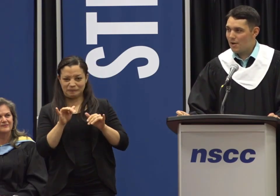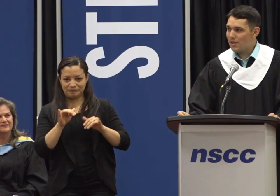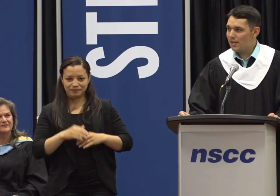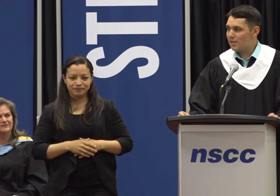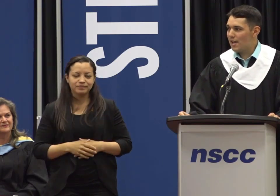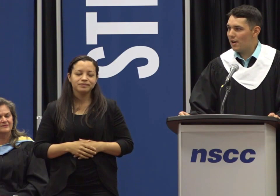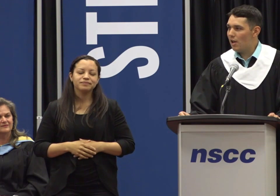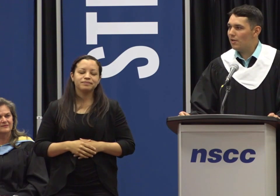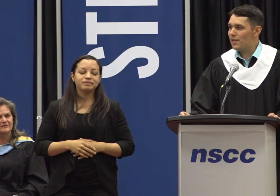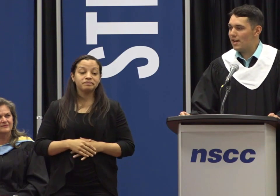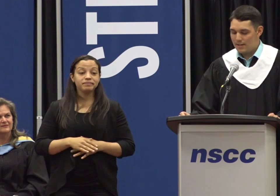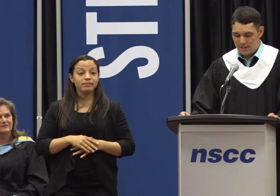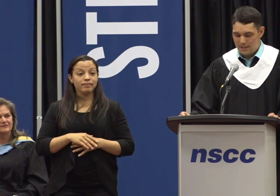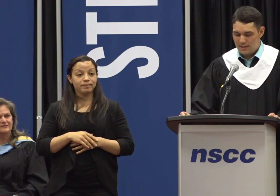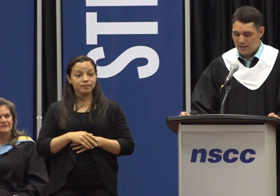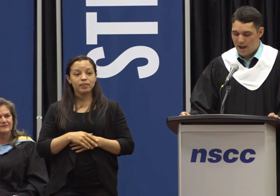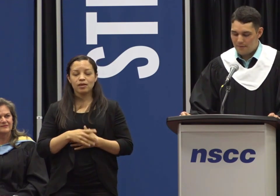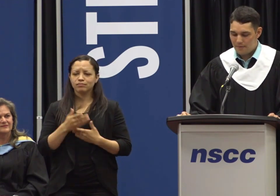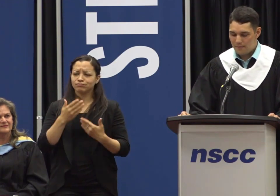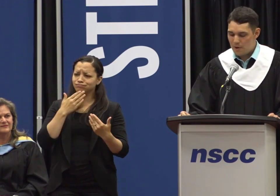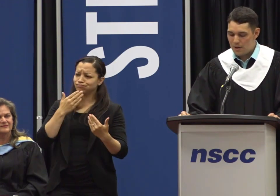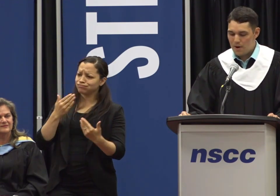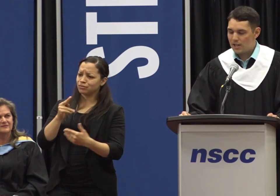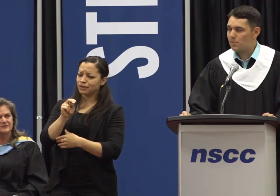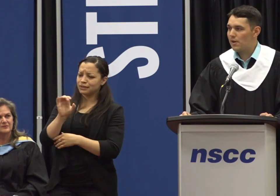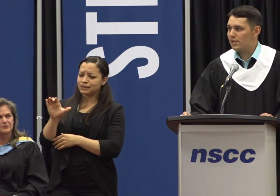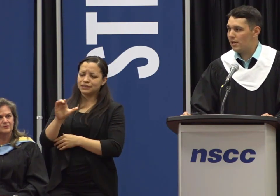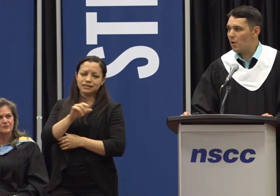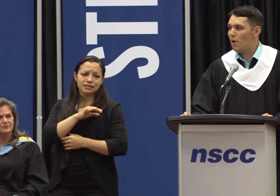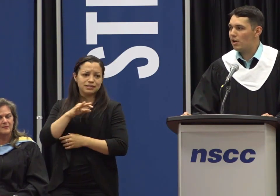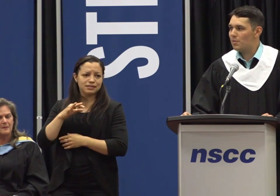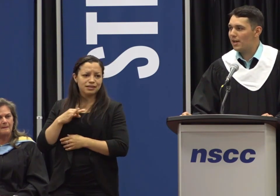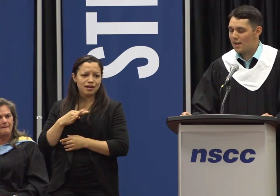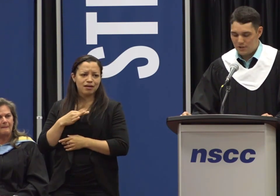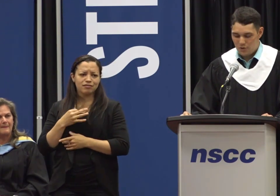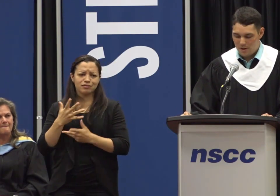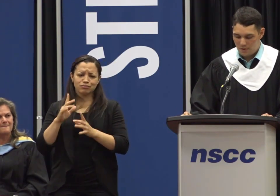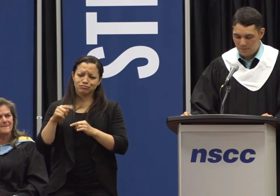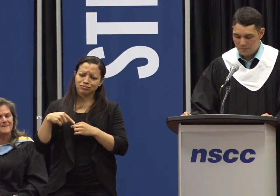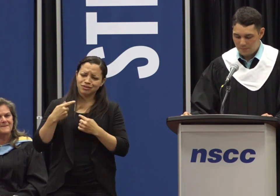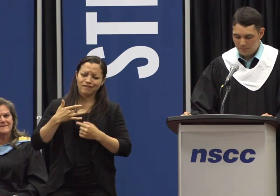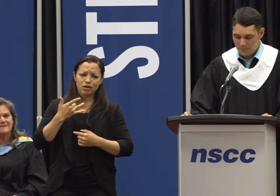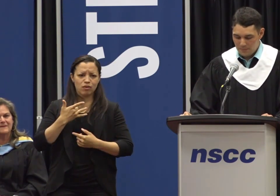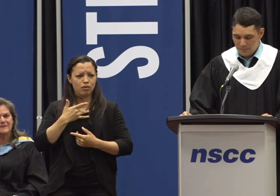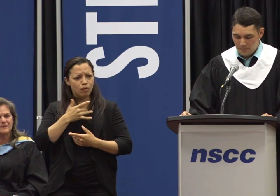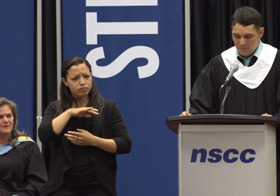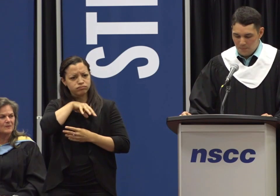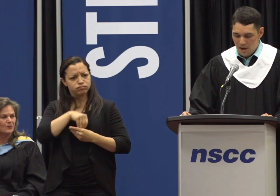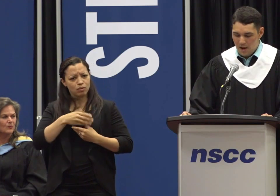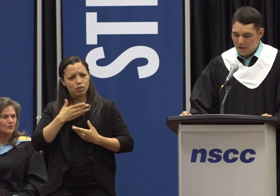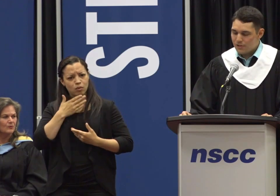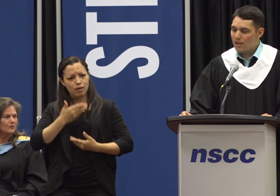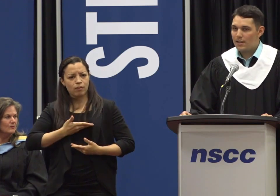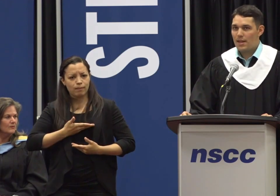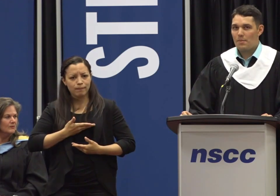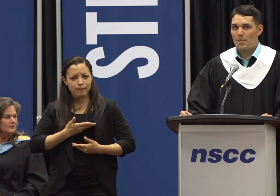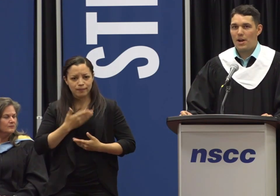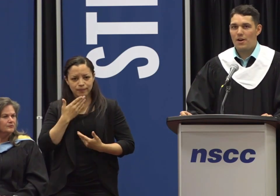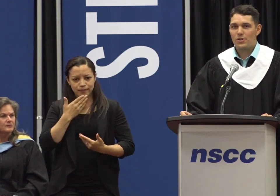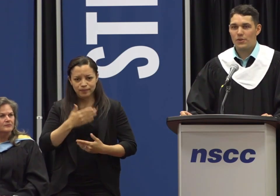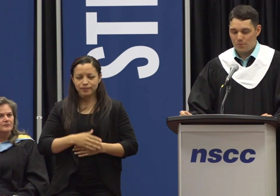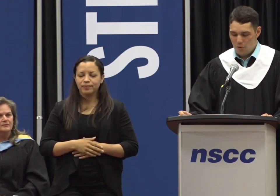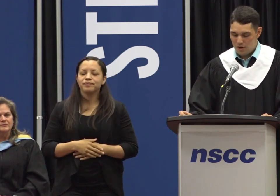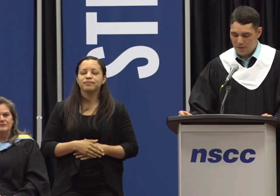First, I would like to thank all of the NSCC staff for making my experience here welcoming and enjoyable. I'd also like to